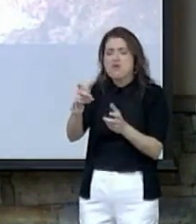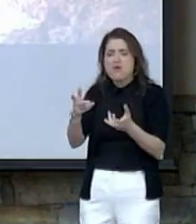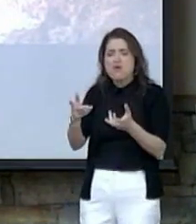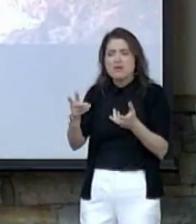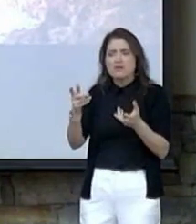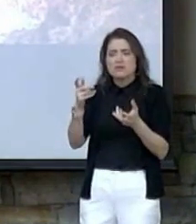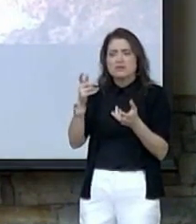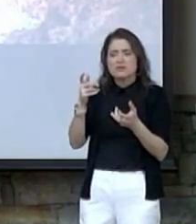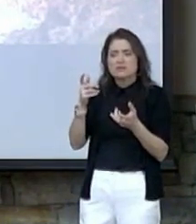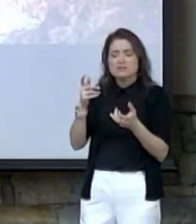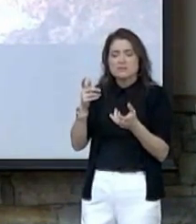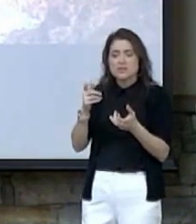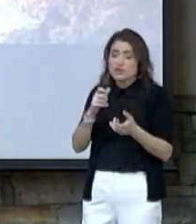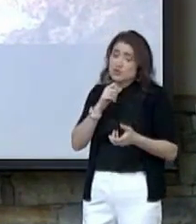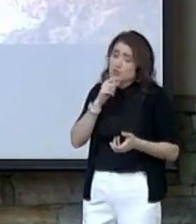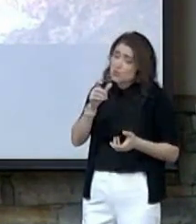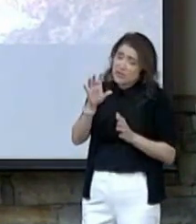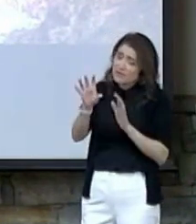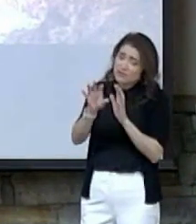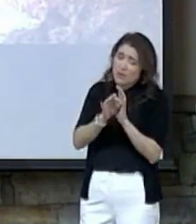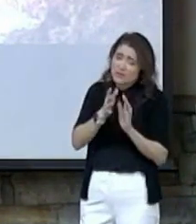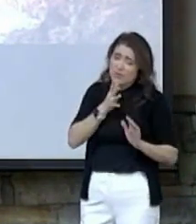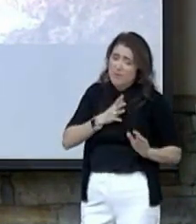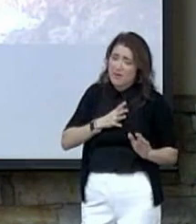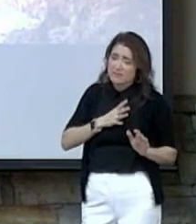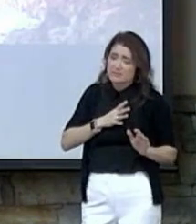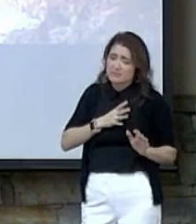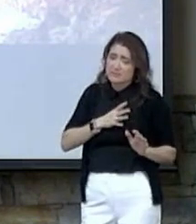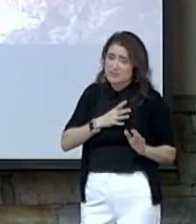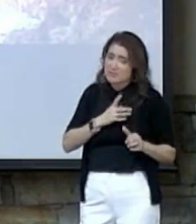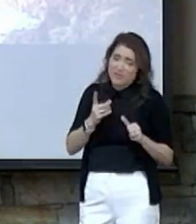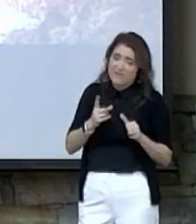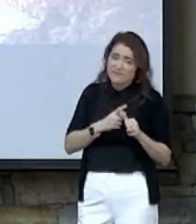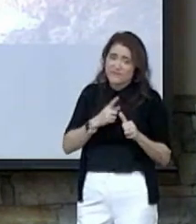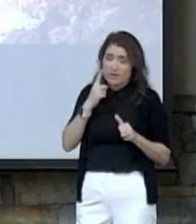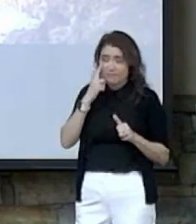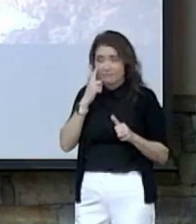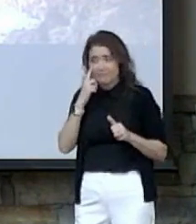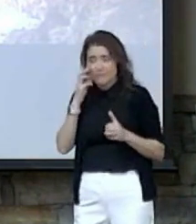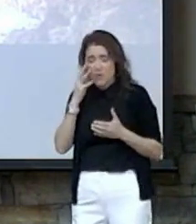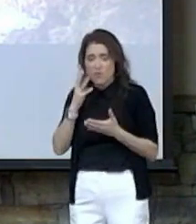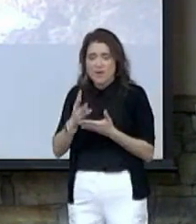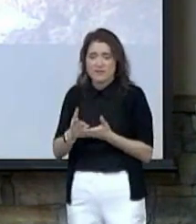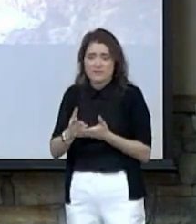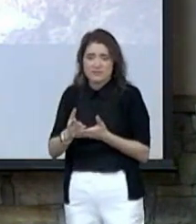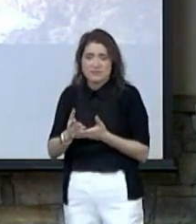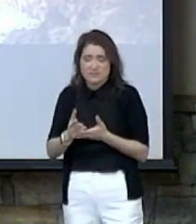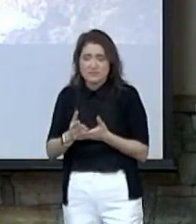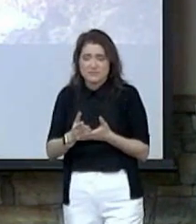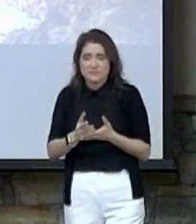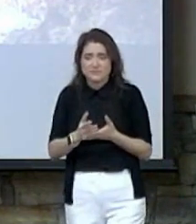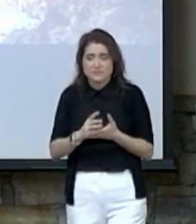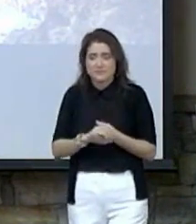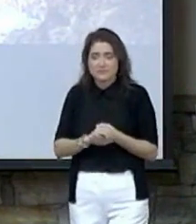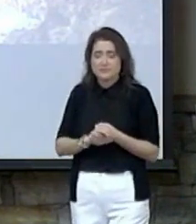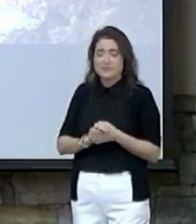perpetrate, you wouldn't have chosen women to be the first eyewitnesses to the tomb. In fact, it would have made more